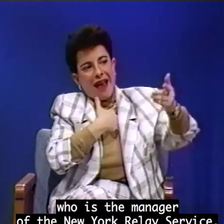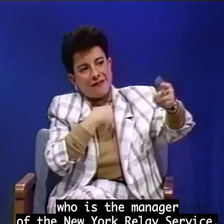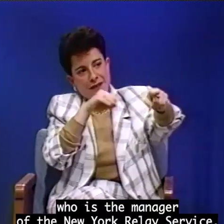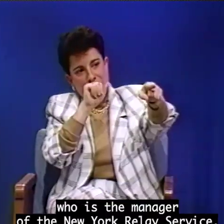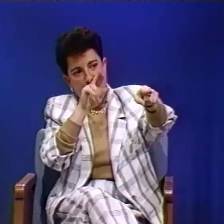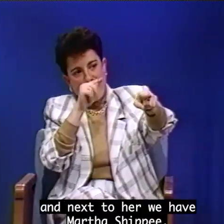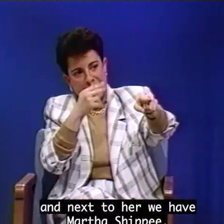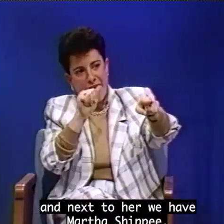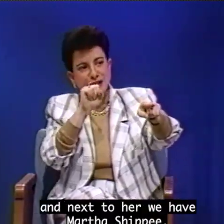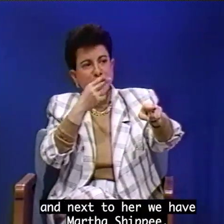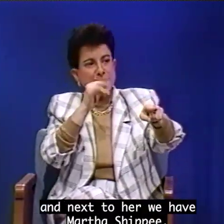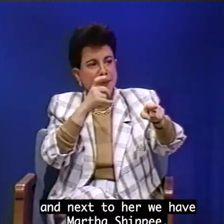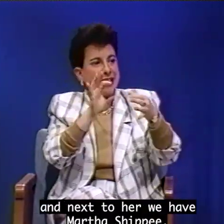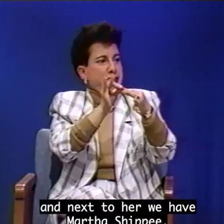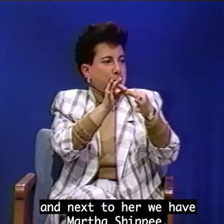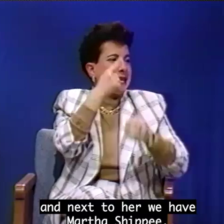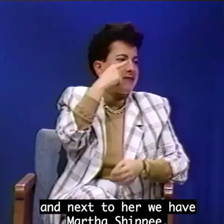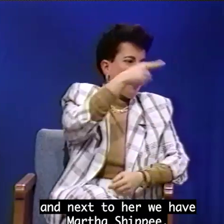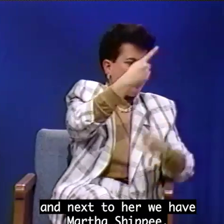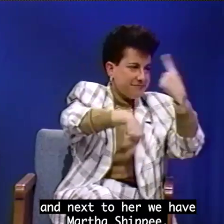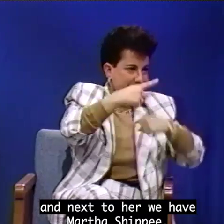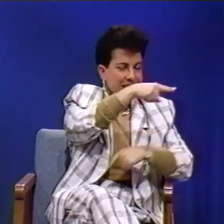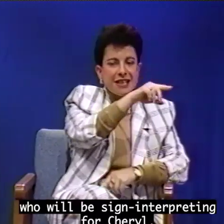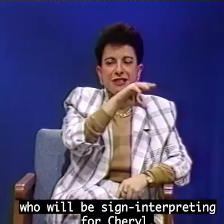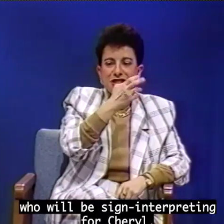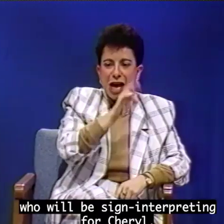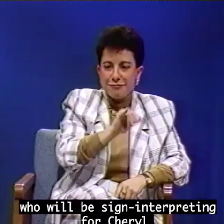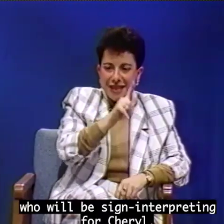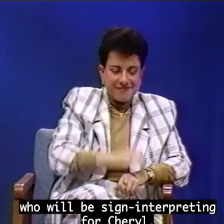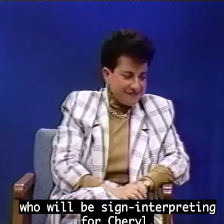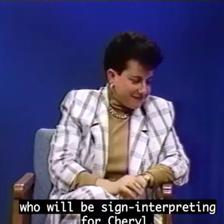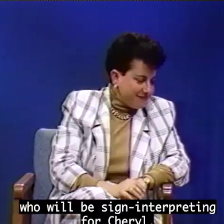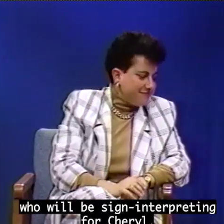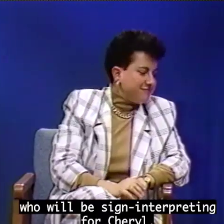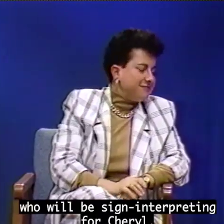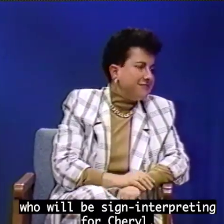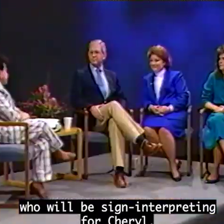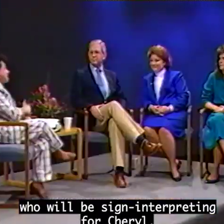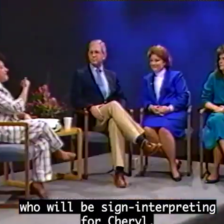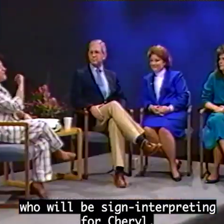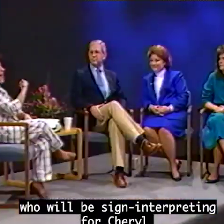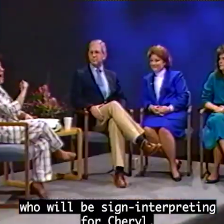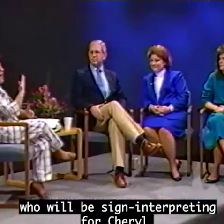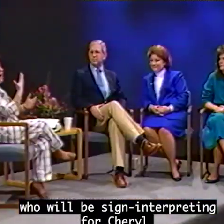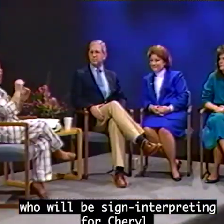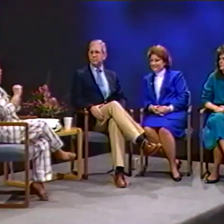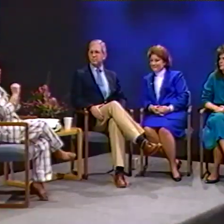Relay Service. And next to her we have Martha Shippee, who will be sign interpreting for Cheryl.